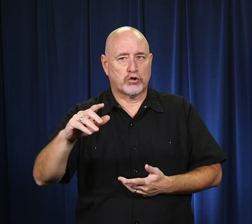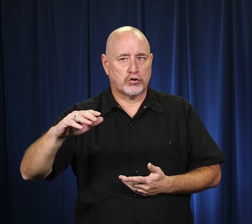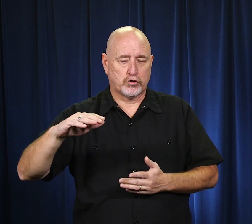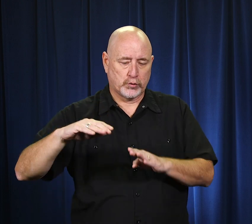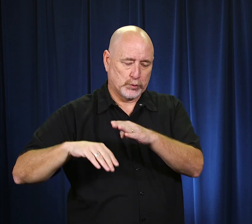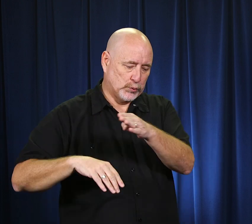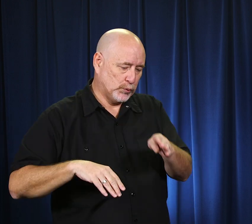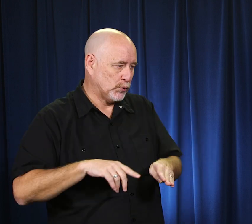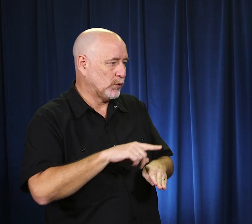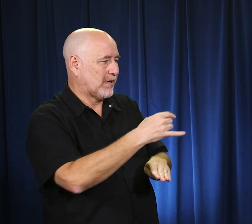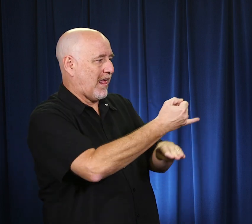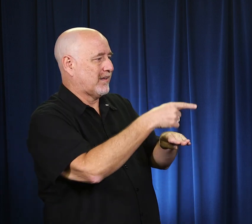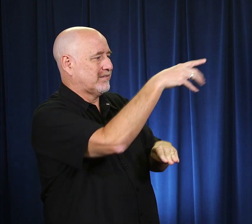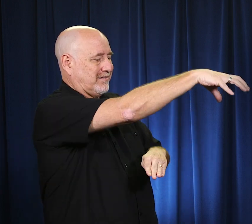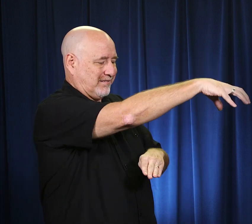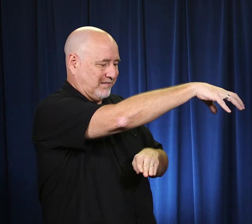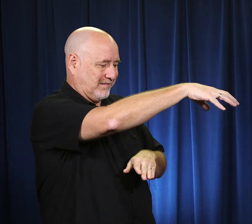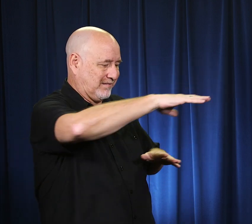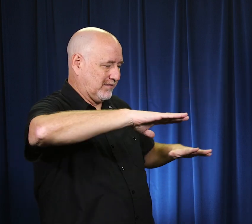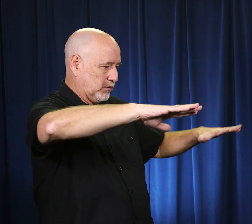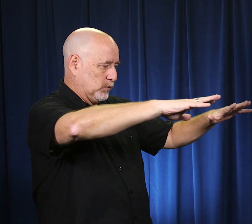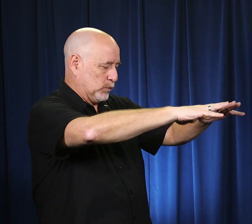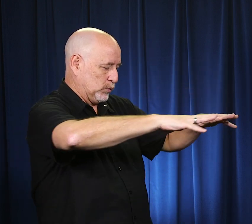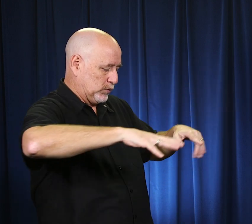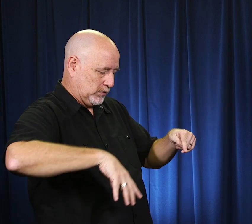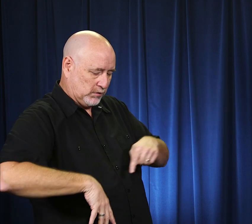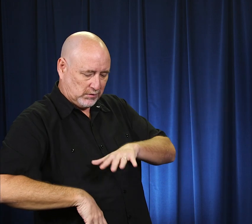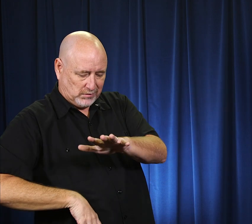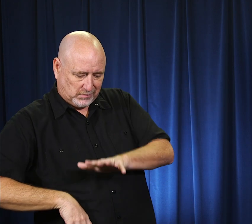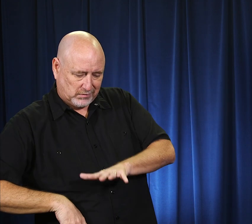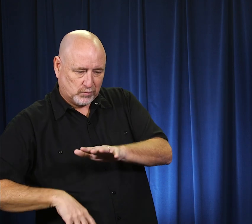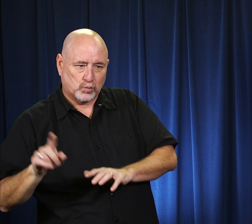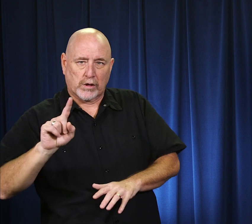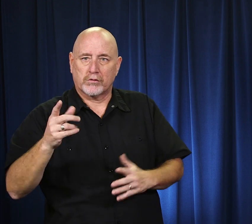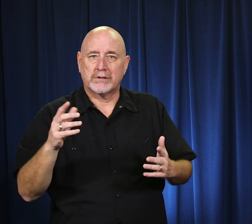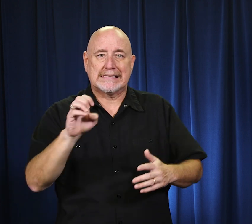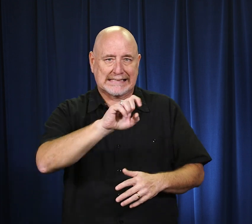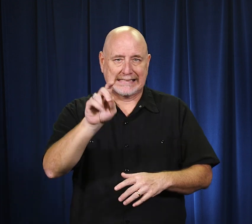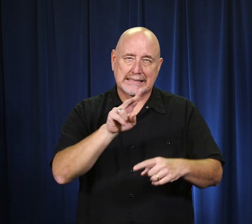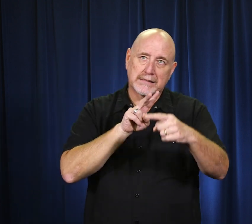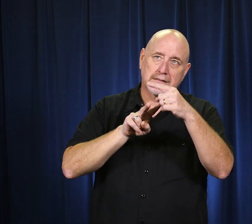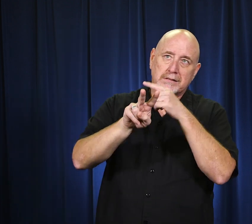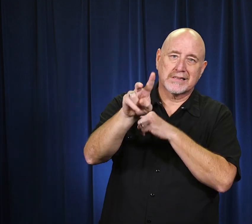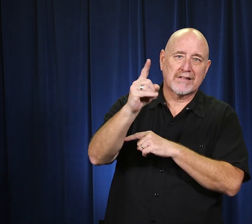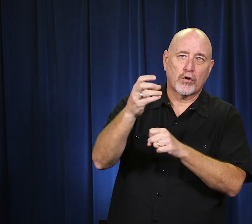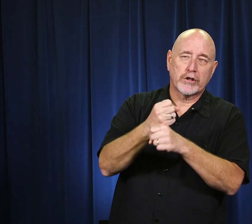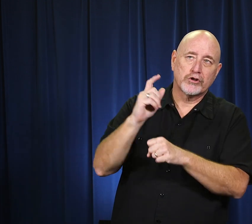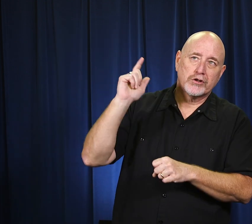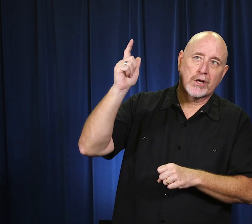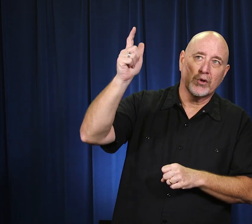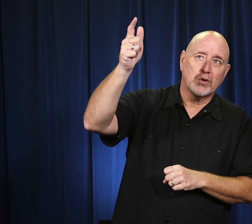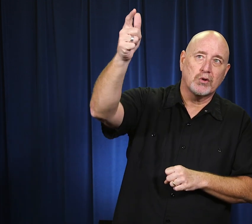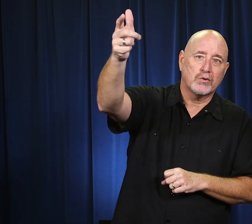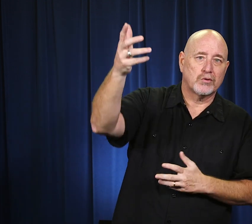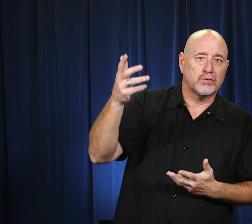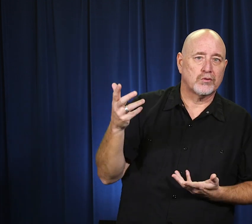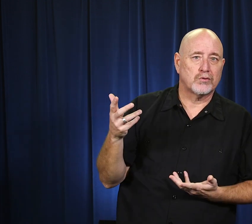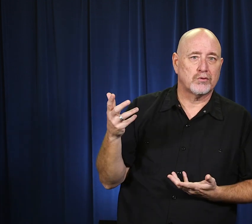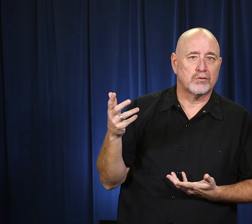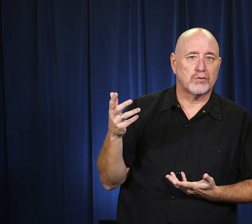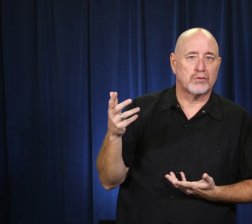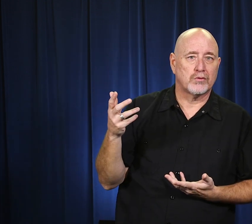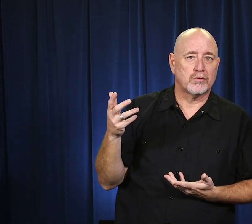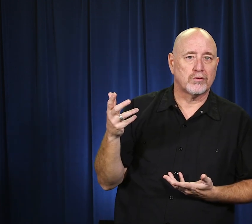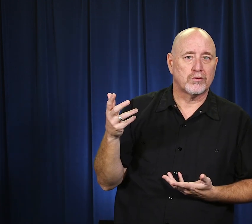the edge of the mainland where the city once was. Ezekiel looked several hundred